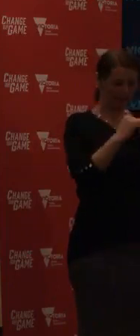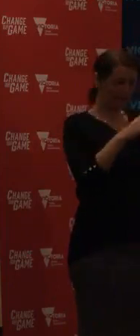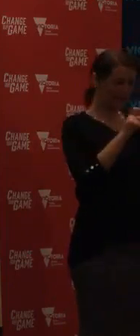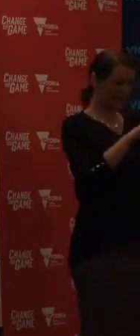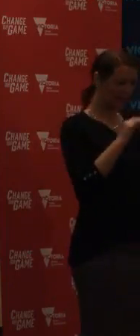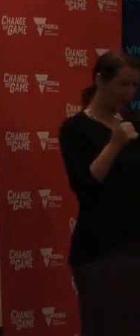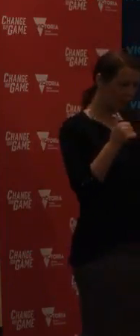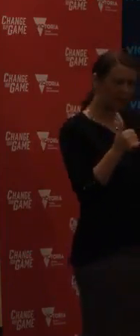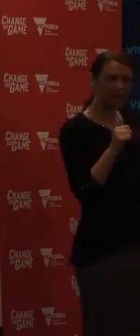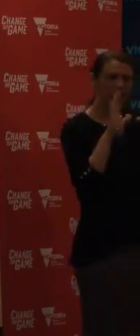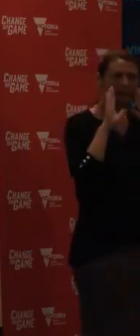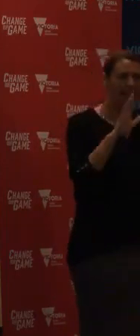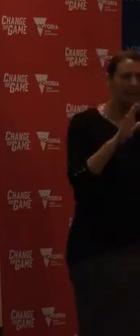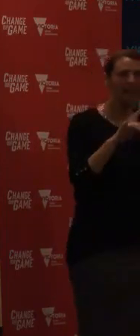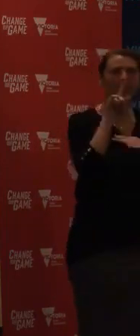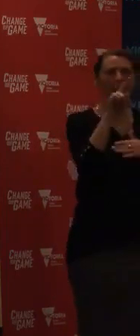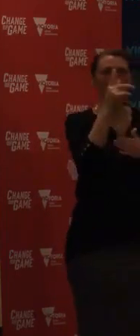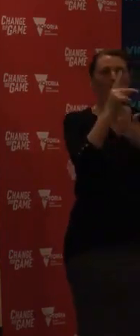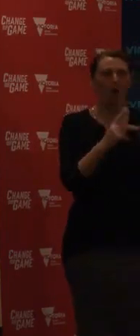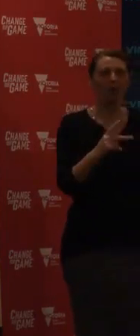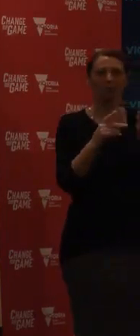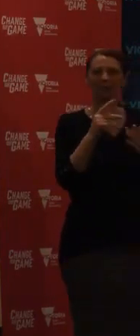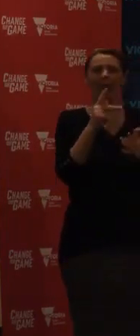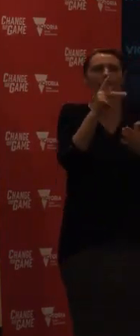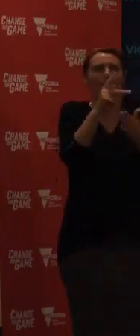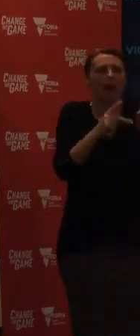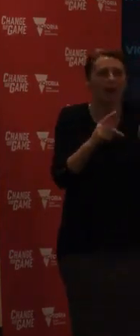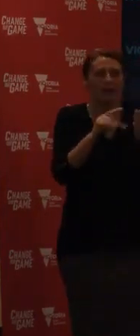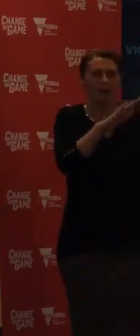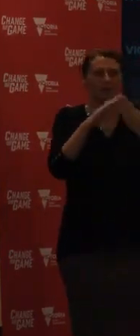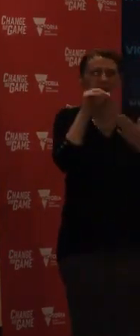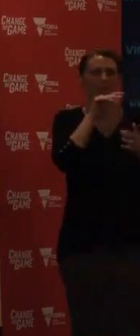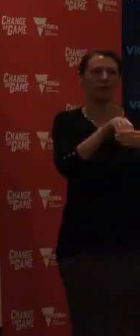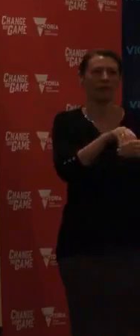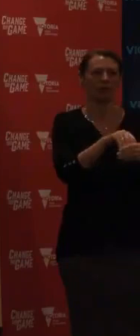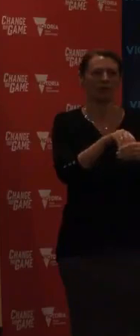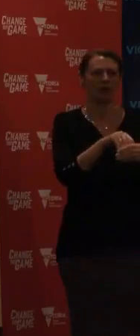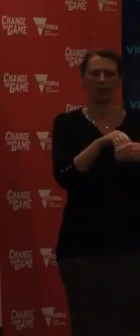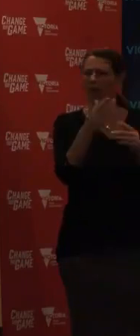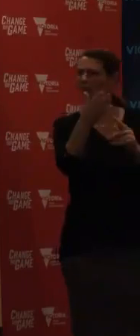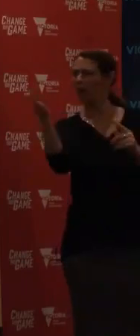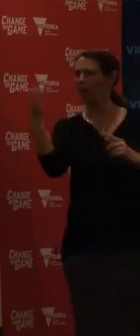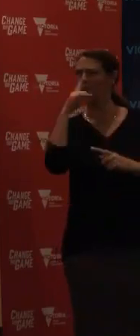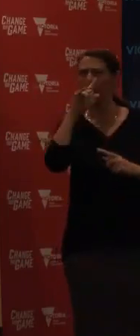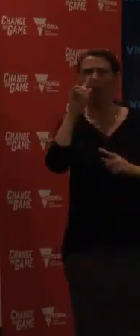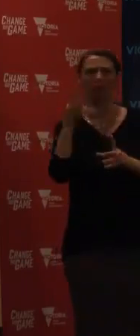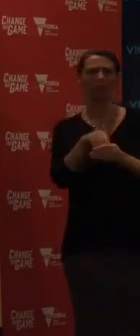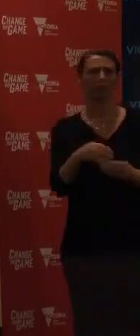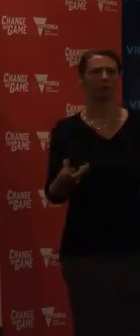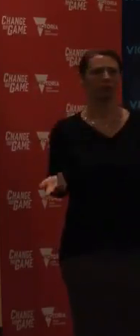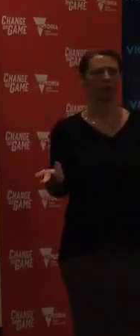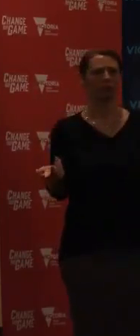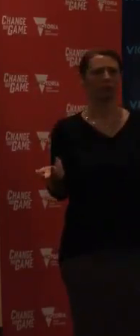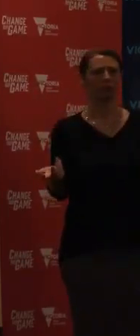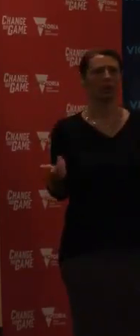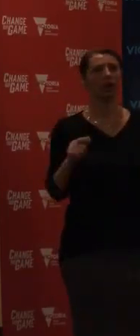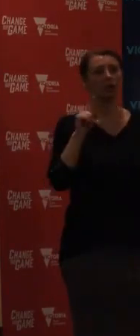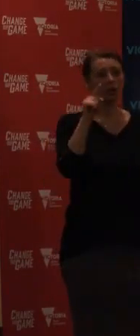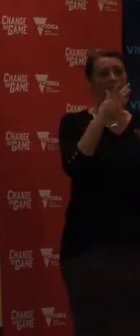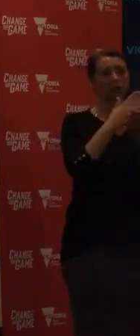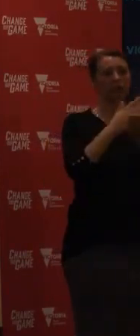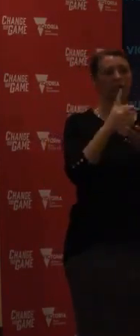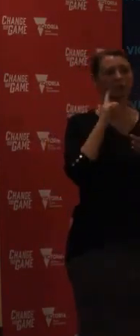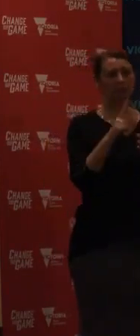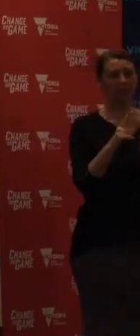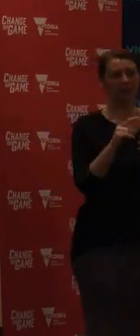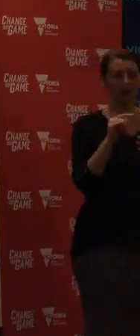which is just fantastic, but only a portion of our community can actually get involved in it. What about the rest? So what they went out and did is basically say, well,